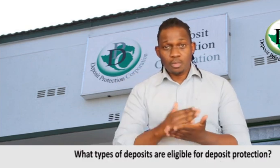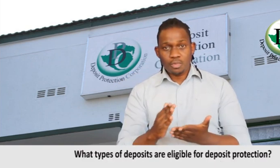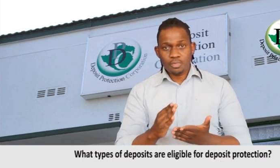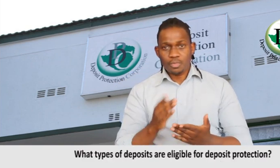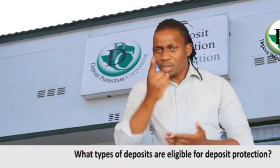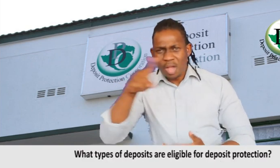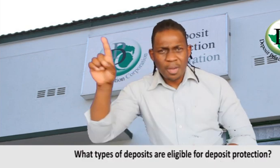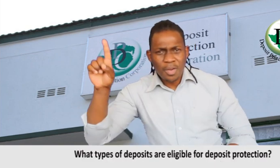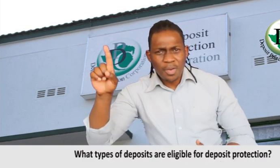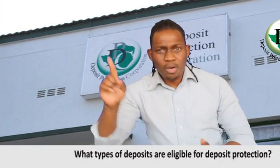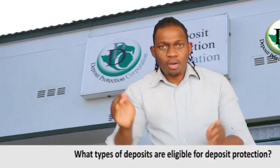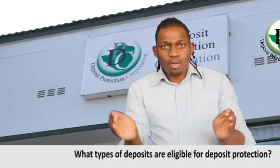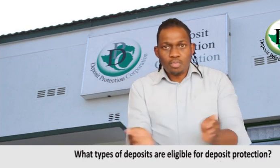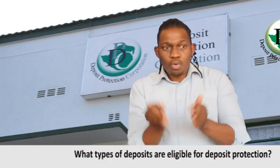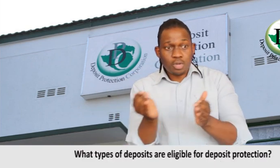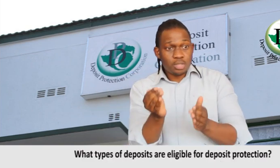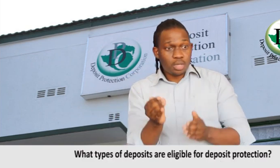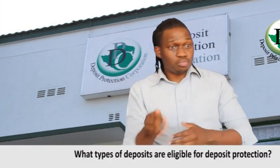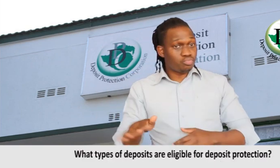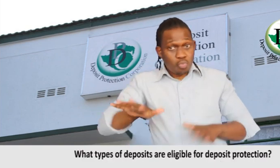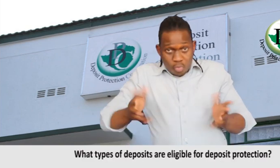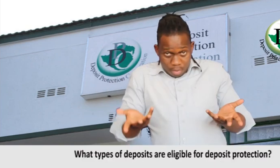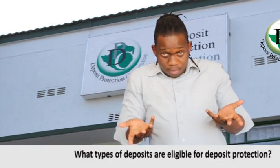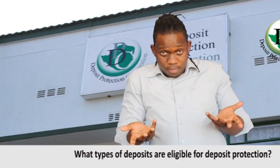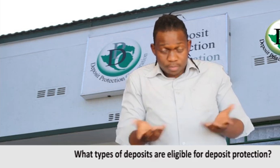What types of deposits are eligible for deposit protection?